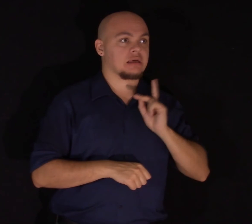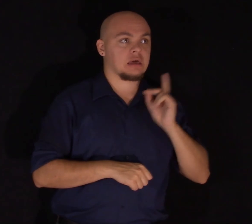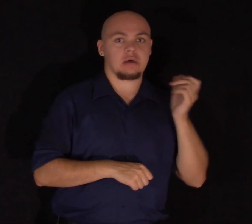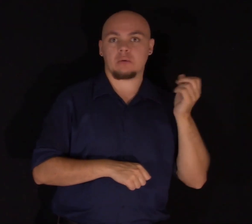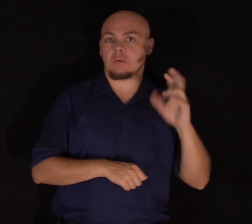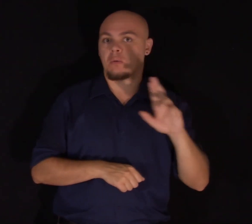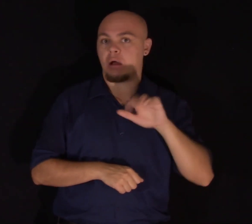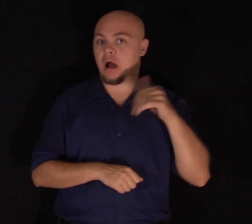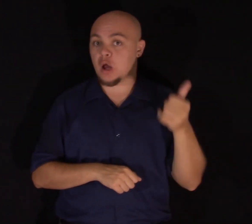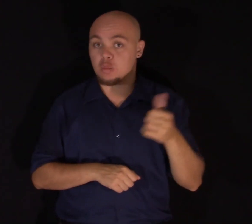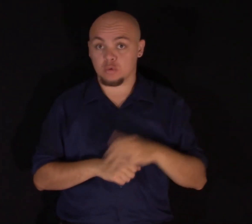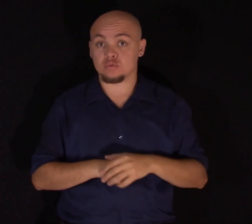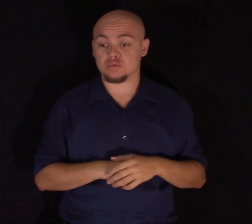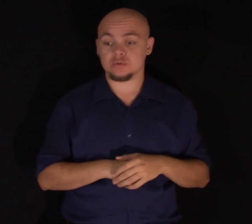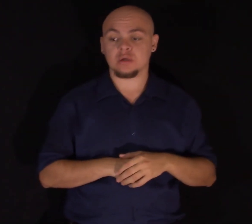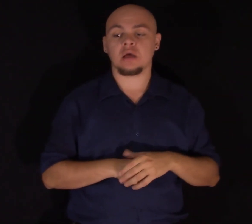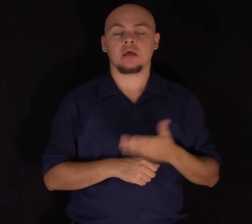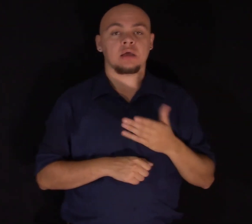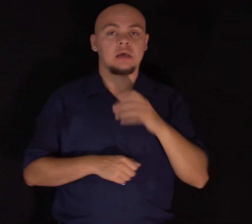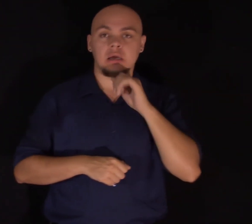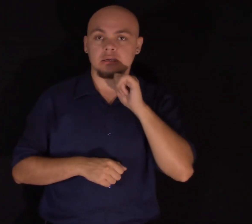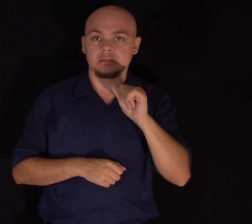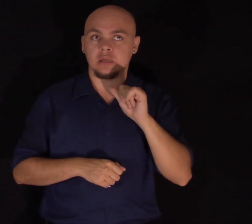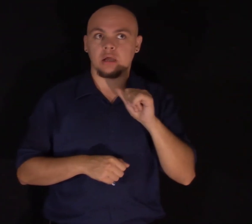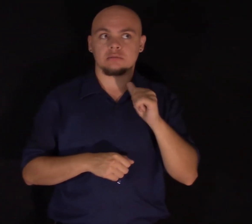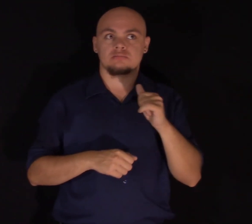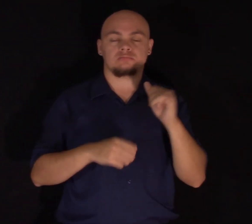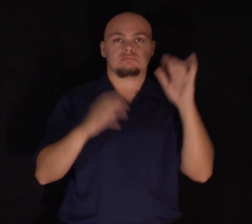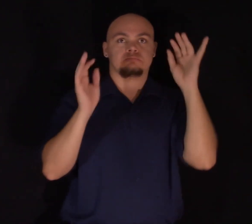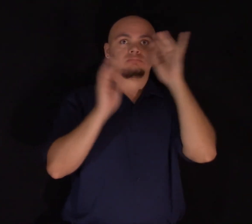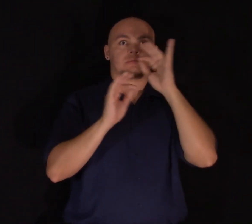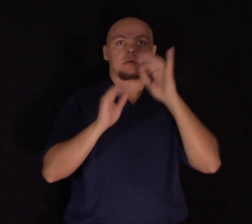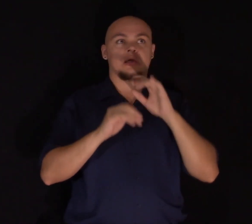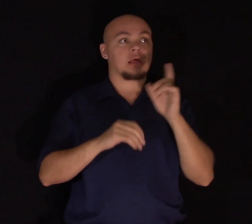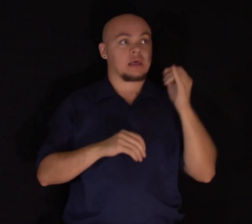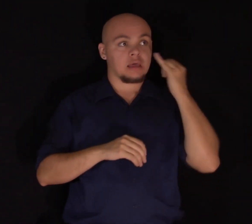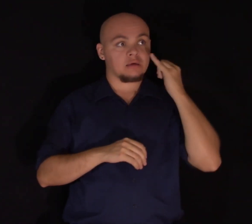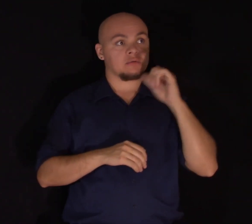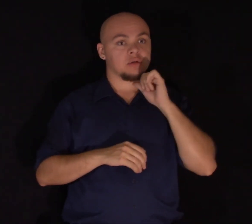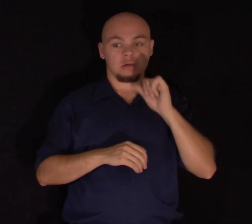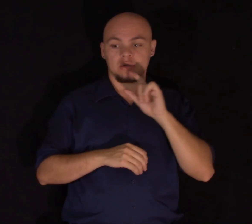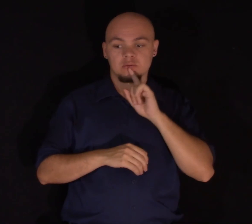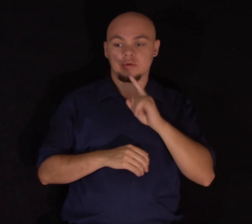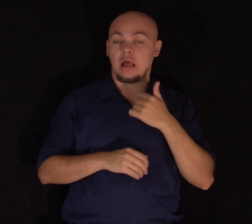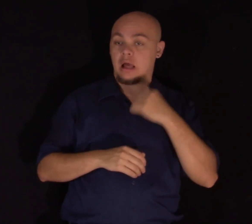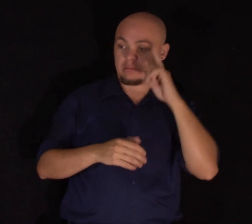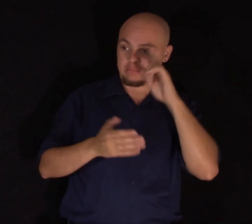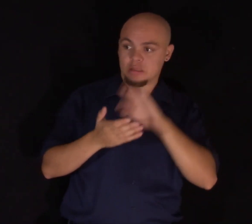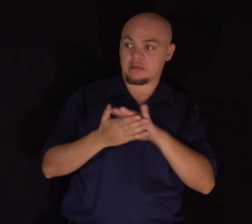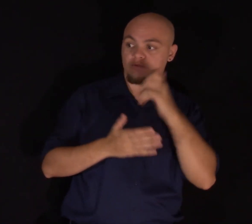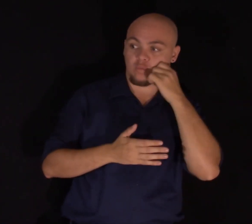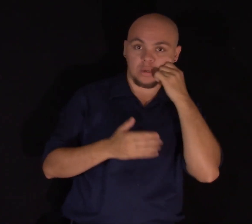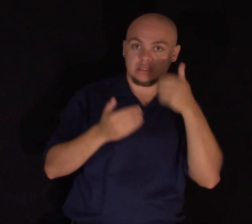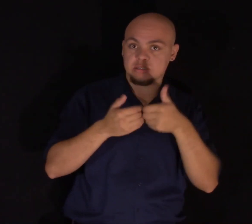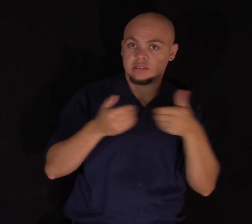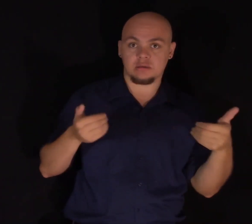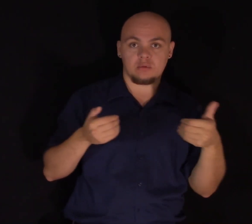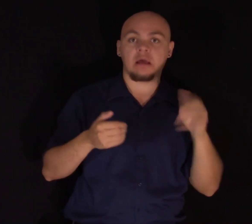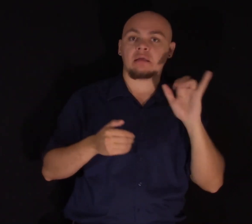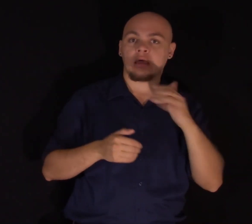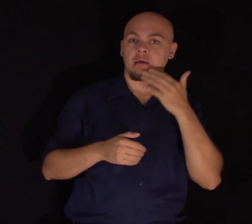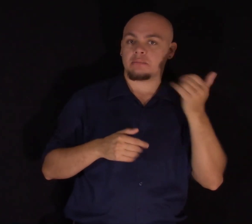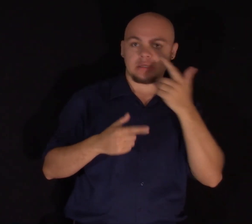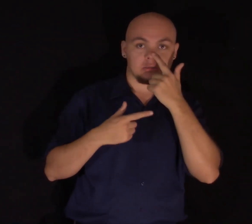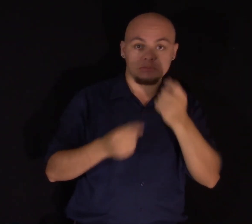has no illusions about the Klan. If he did, his friend would be quick to disabuse them. And I believe in separation of the races. I believe that's in the best interest of